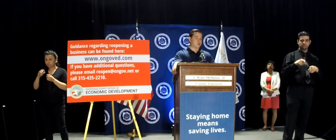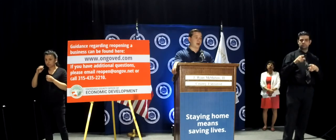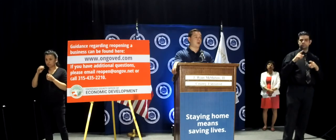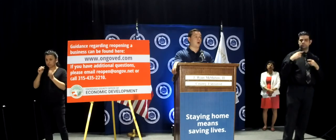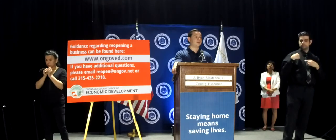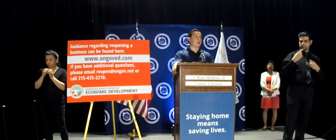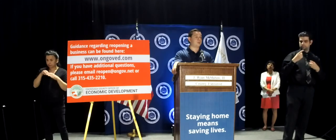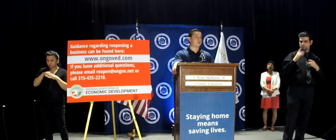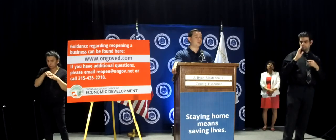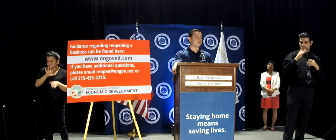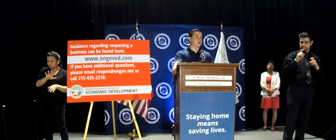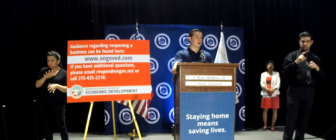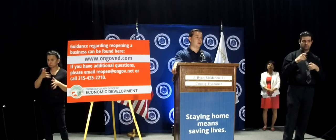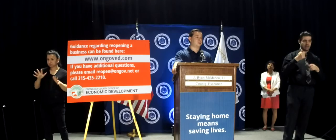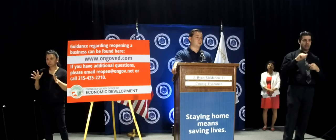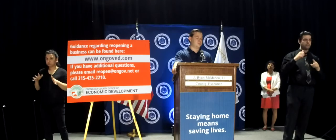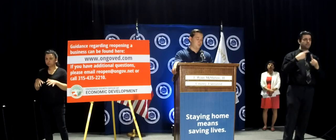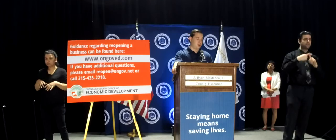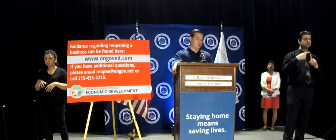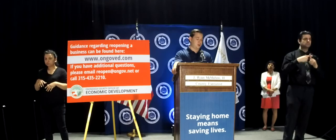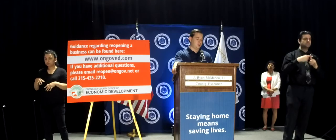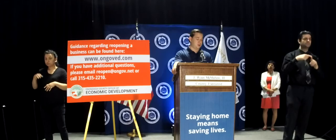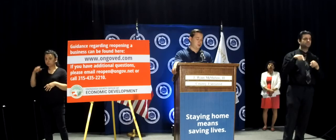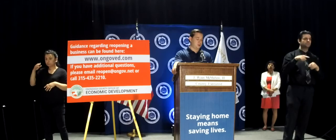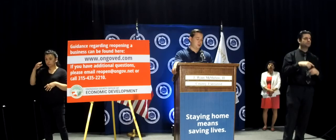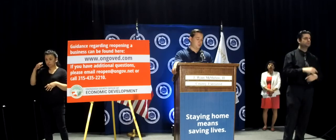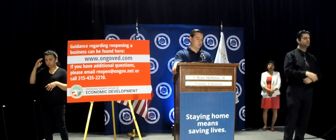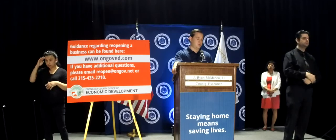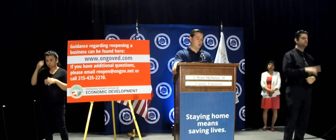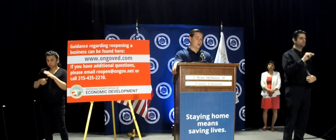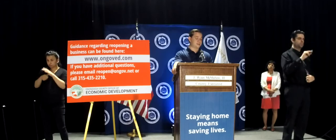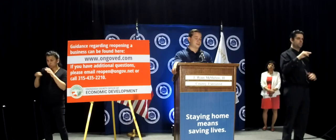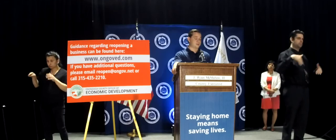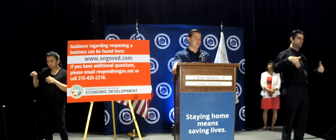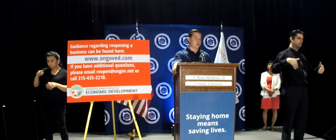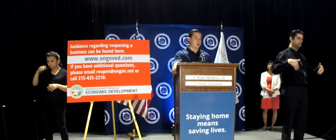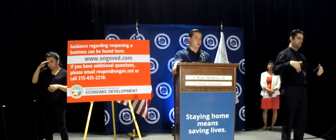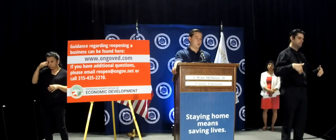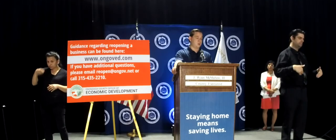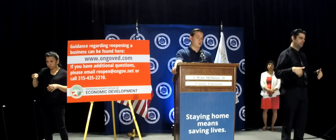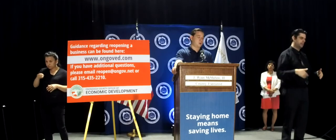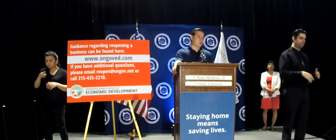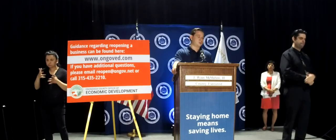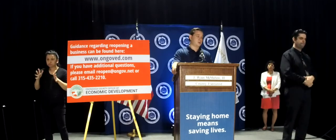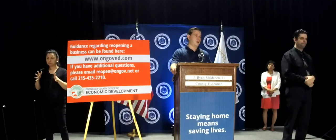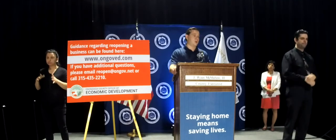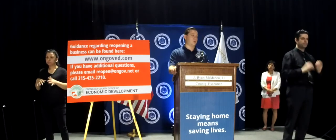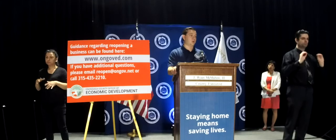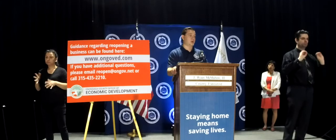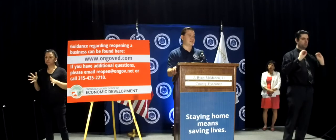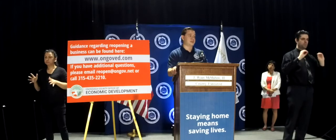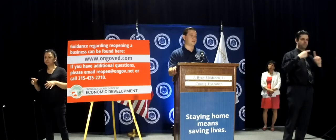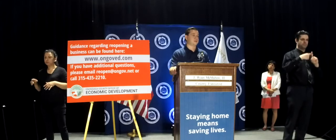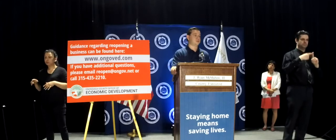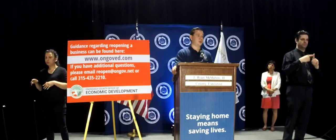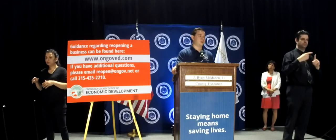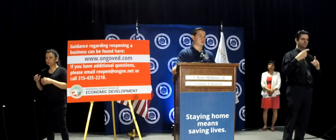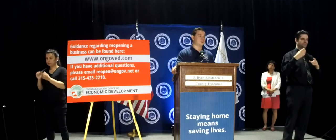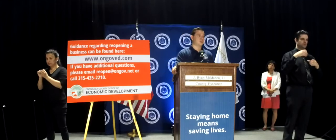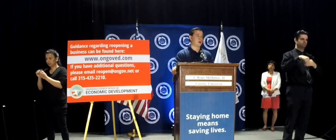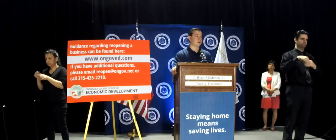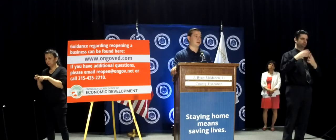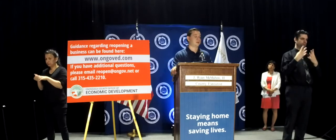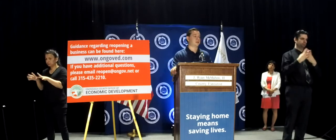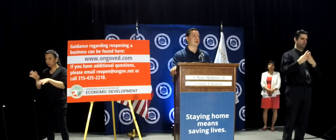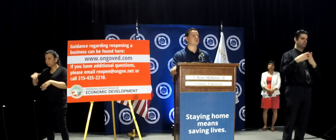I'm not sure on all the deputies, but we have no cases in the jail. We're going to test in the